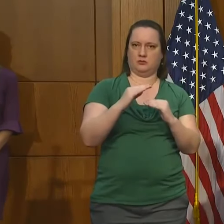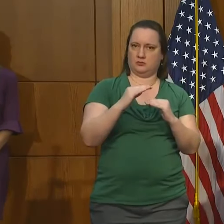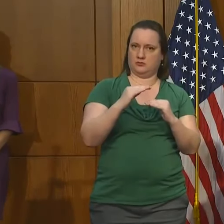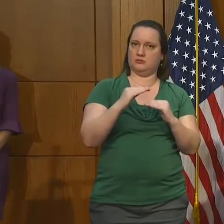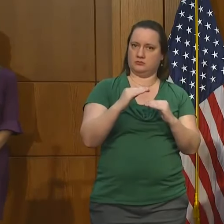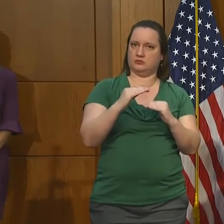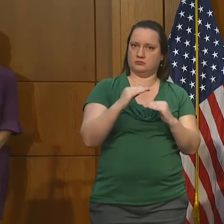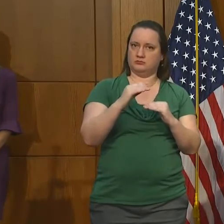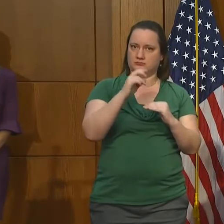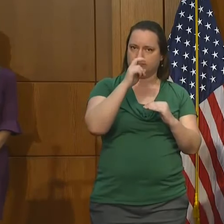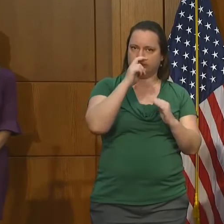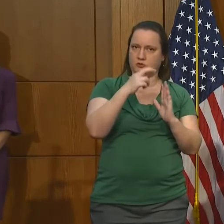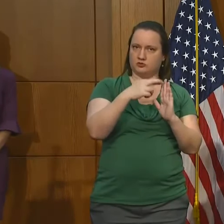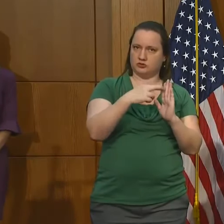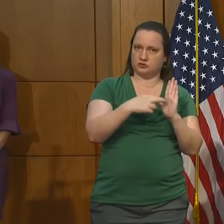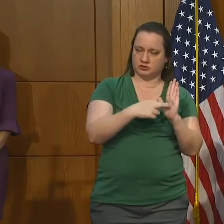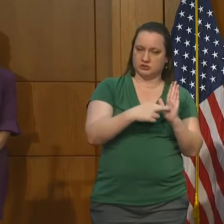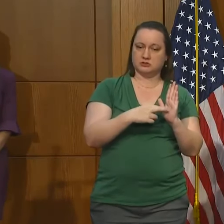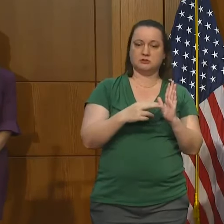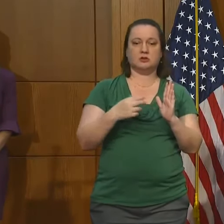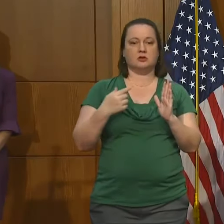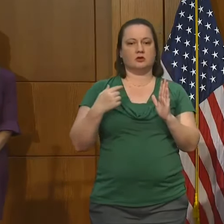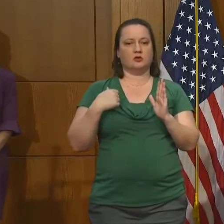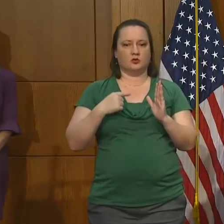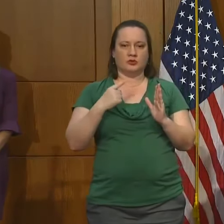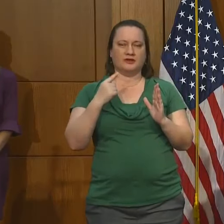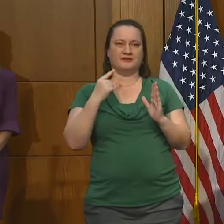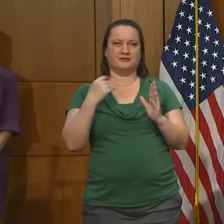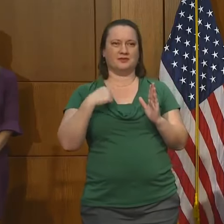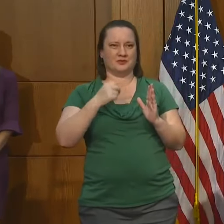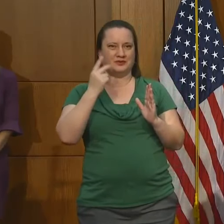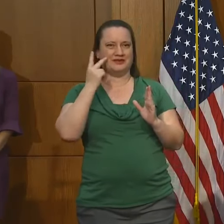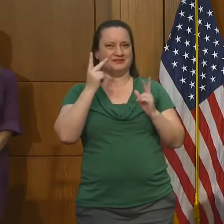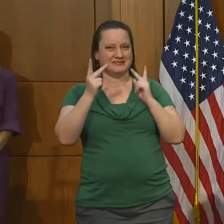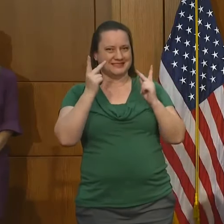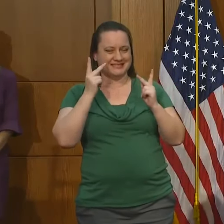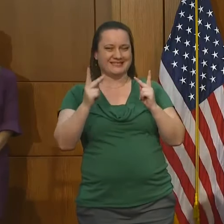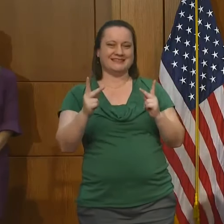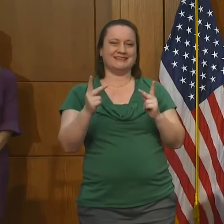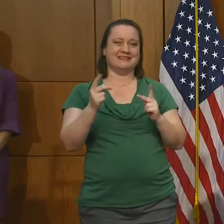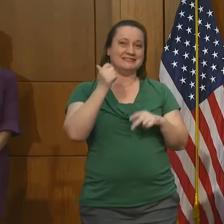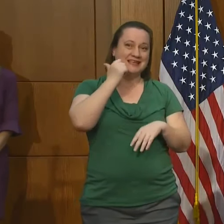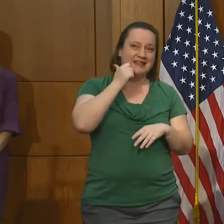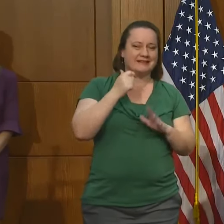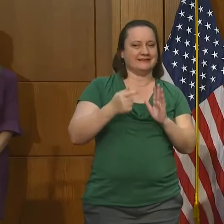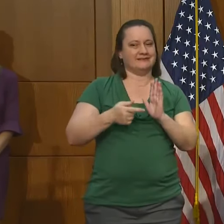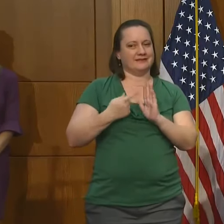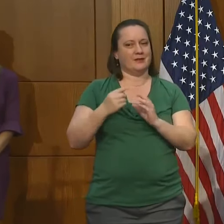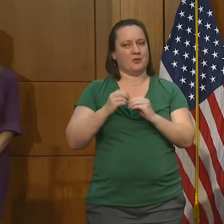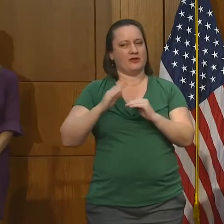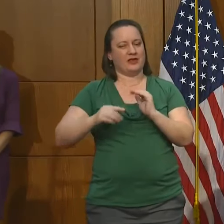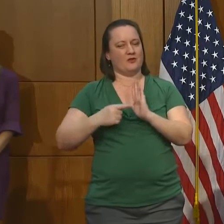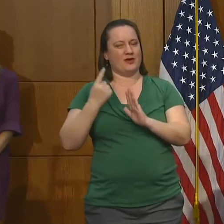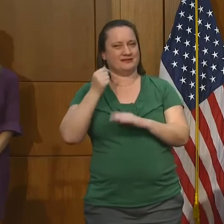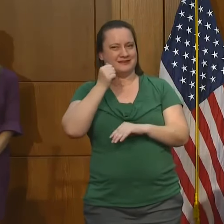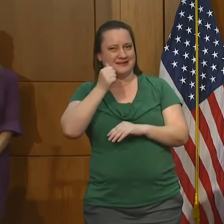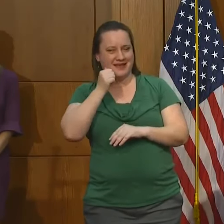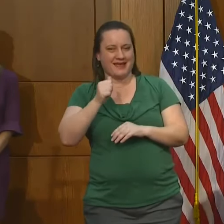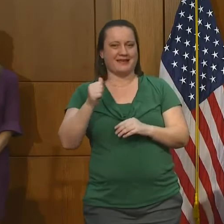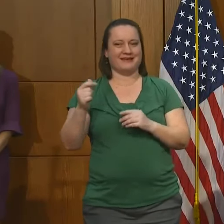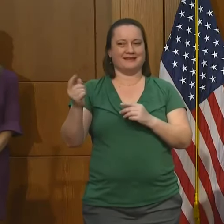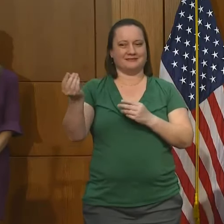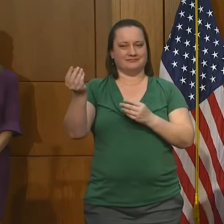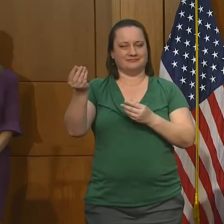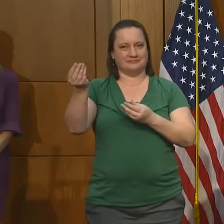had daily, and sometimes more times than one in a day, communication. And my chief of staff,